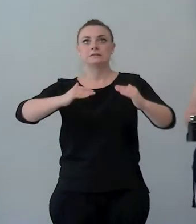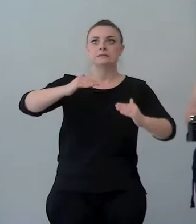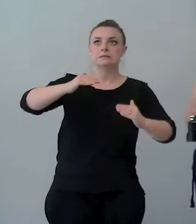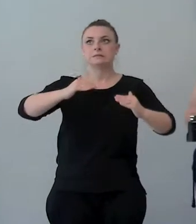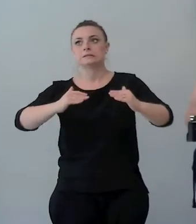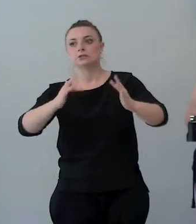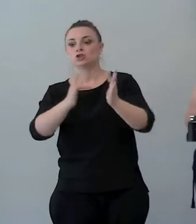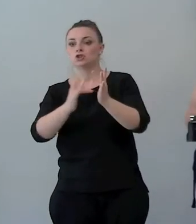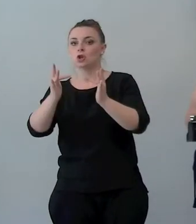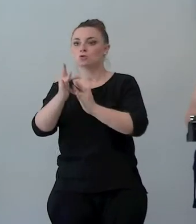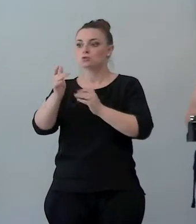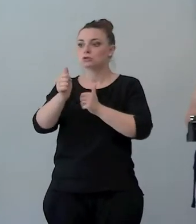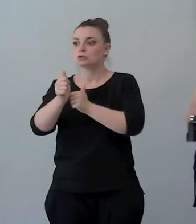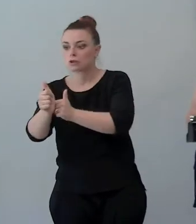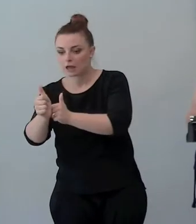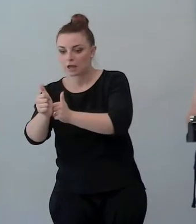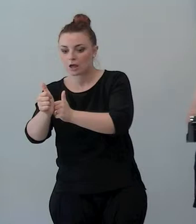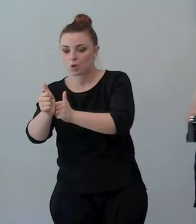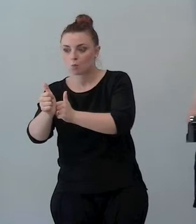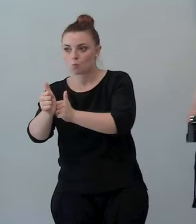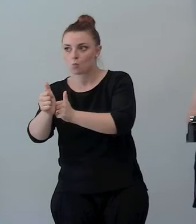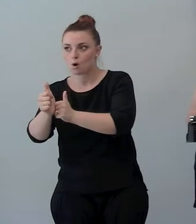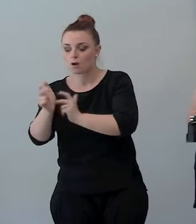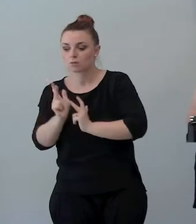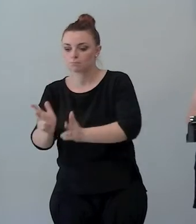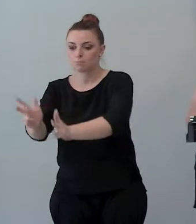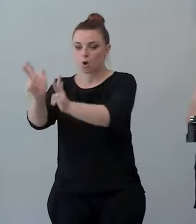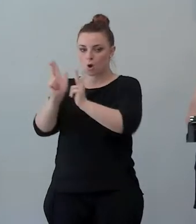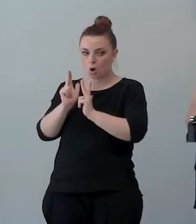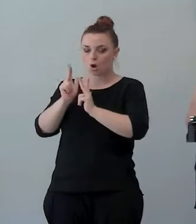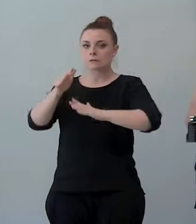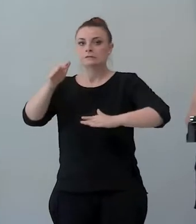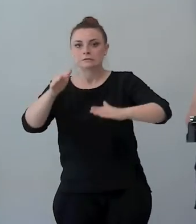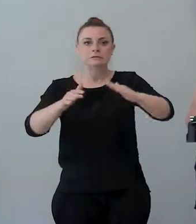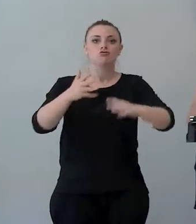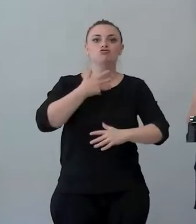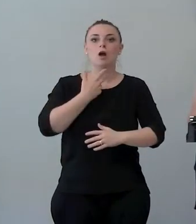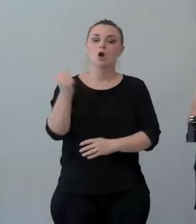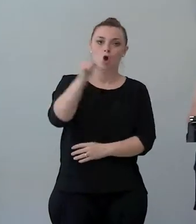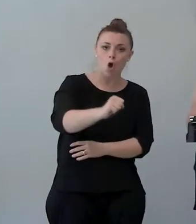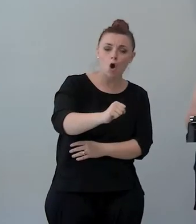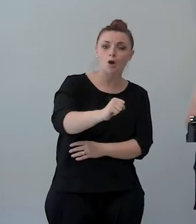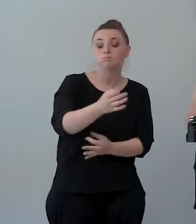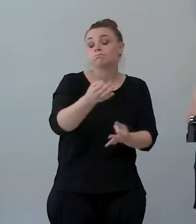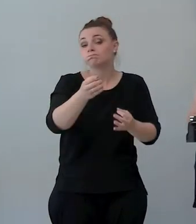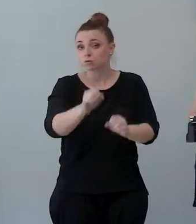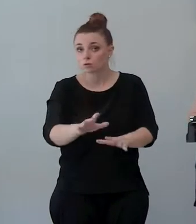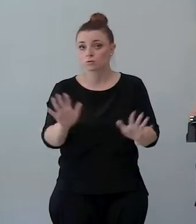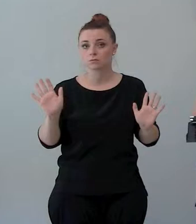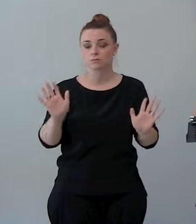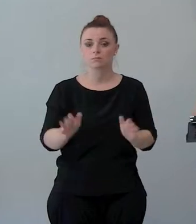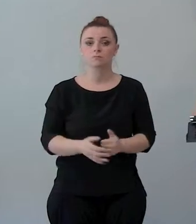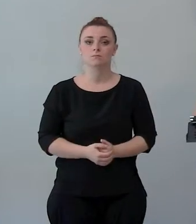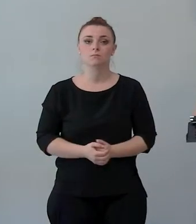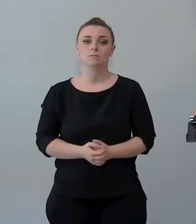accettare il suo riposo. Maybe you're still on the fence on